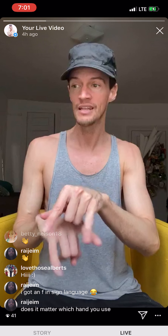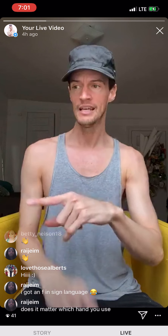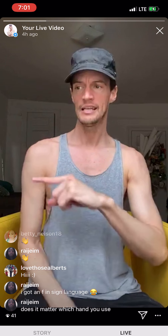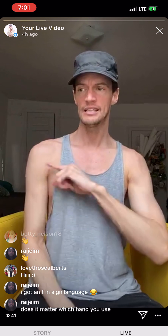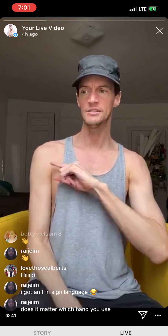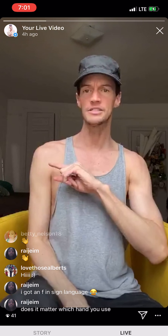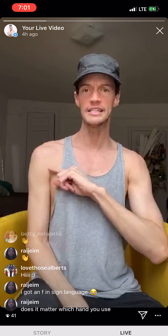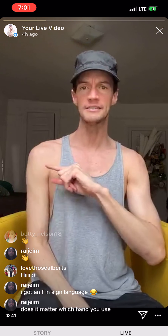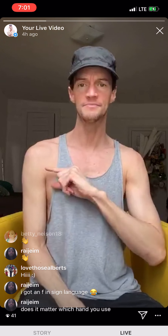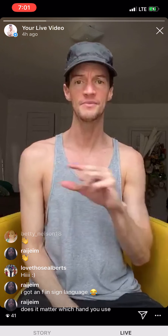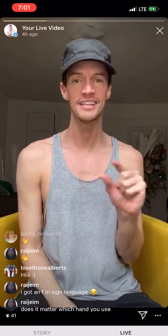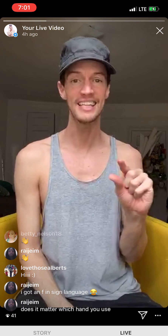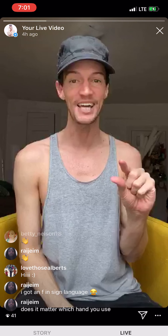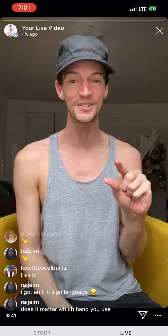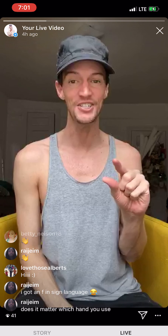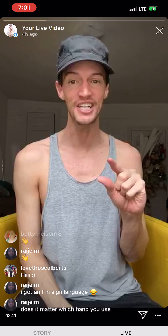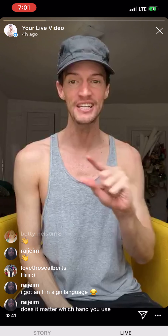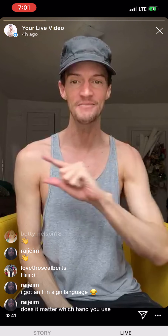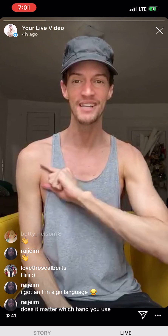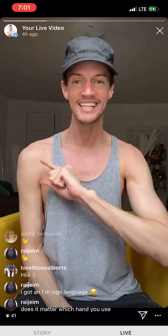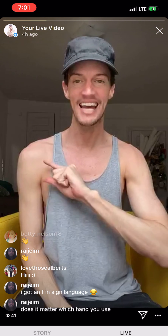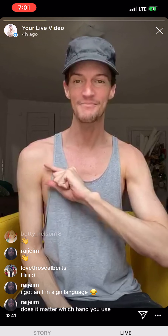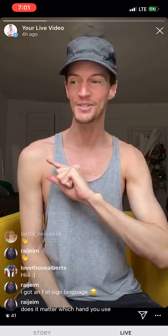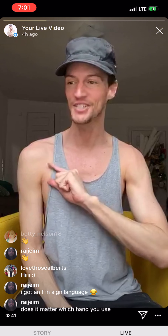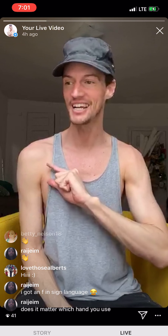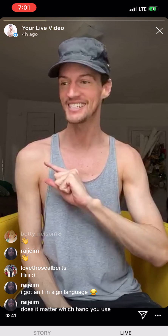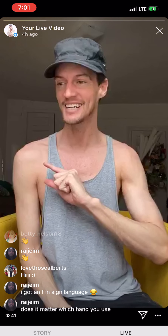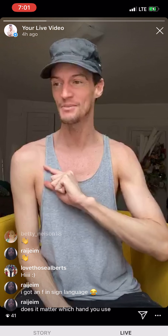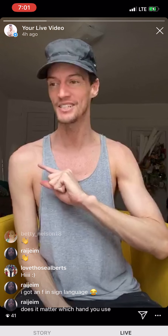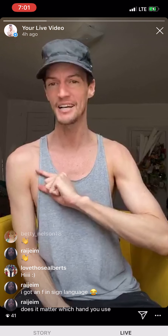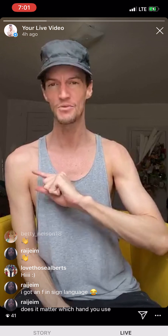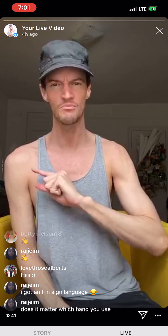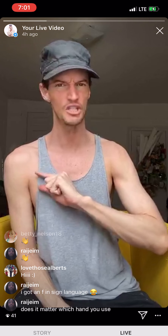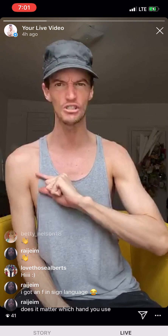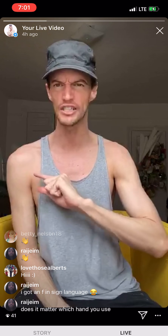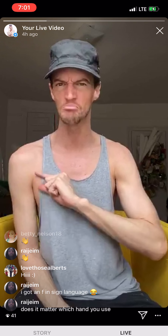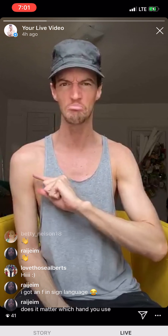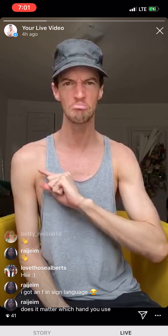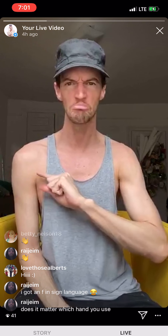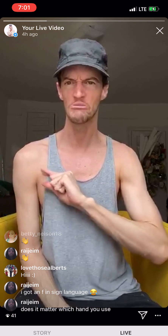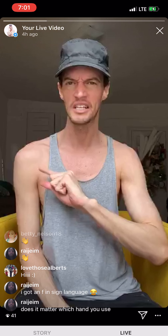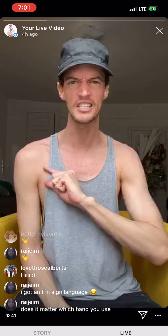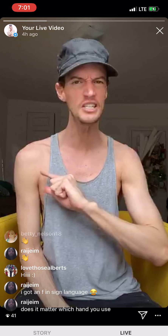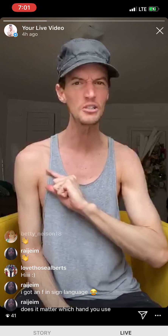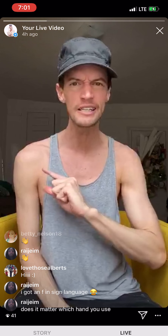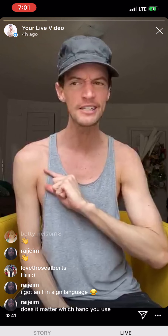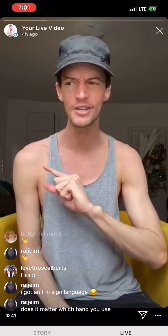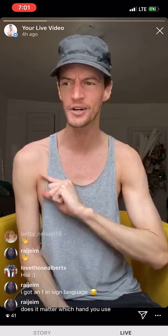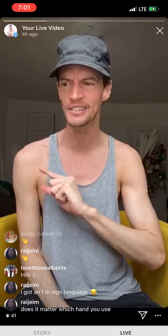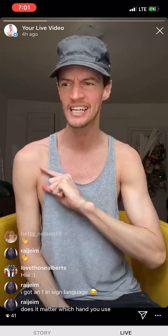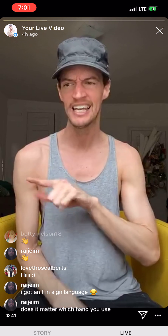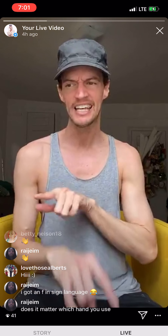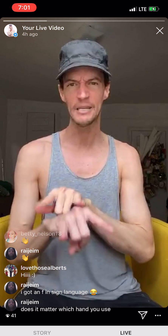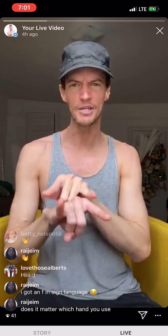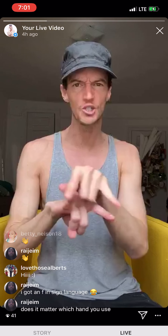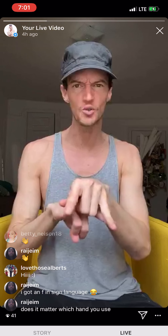Guilty. The letter g taps your chest a couple times. Guilty. He's guilty in his heart. He betrayed